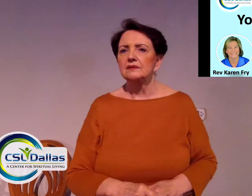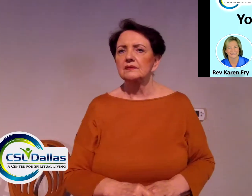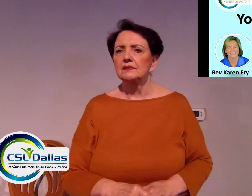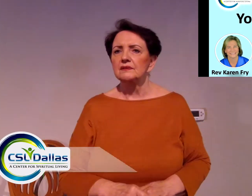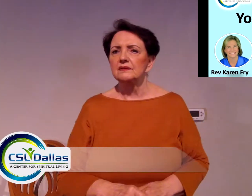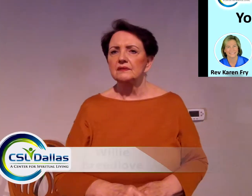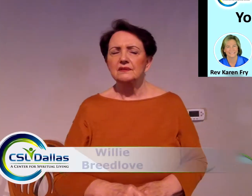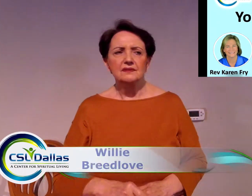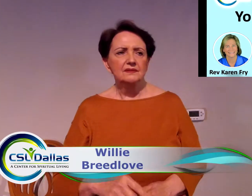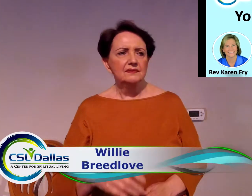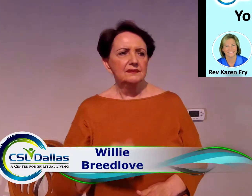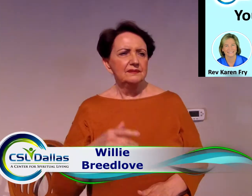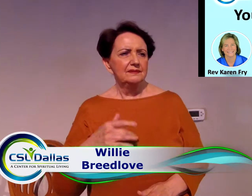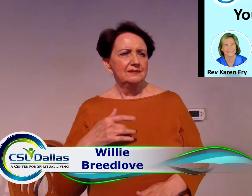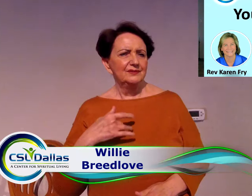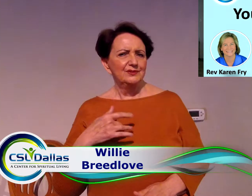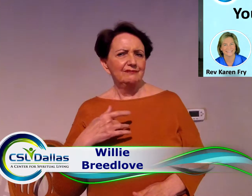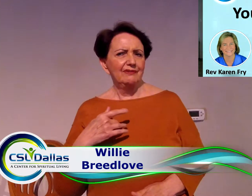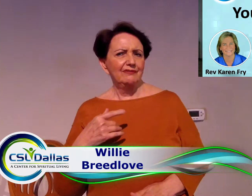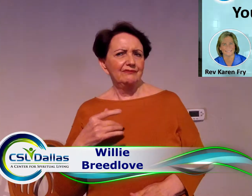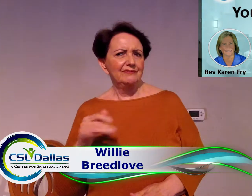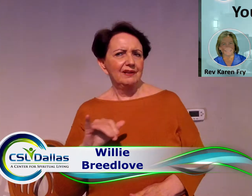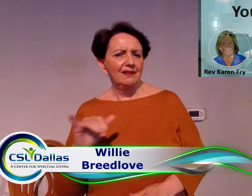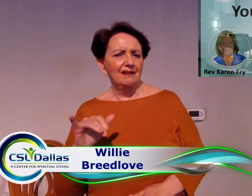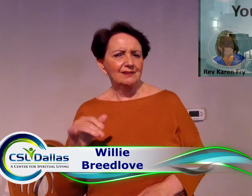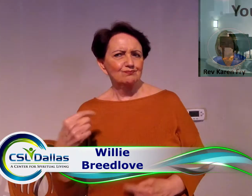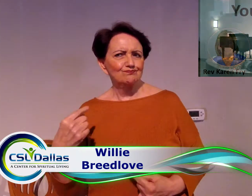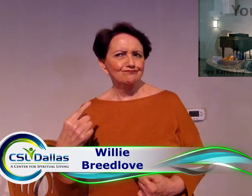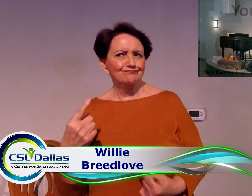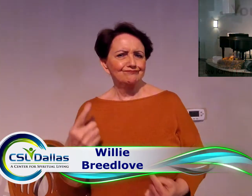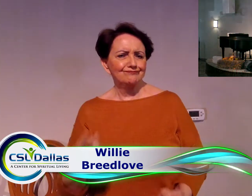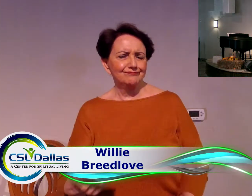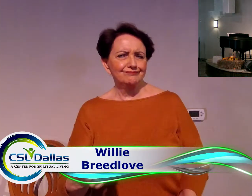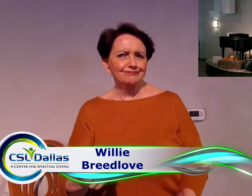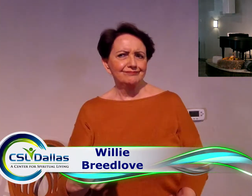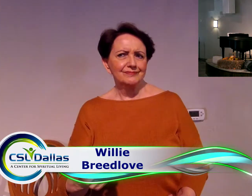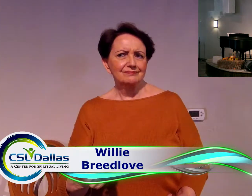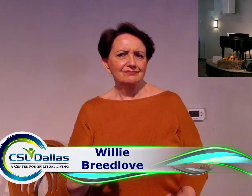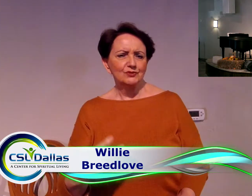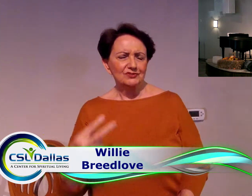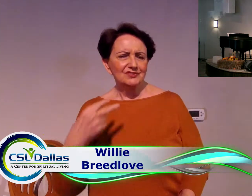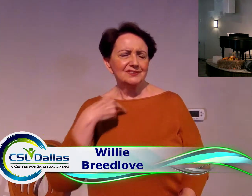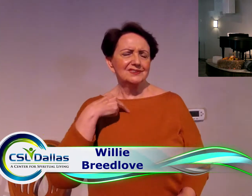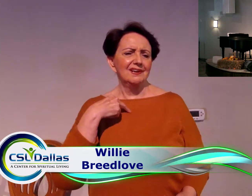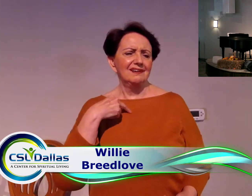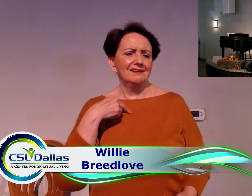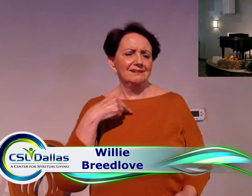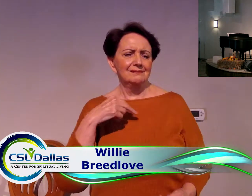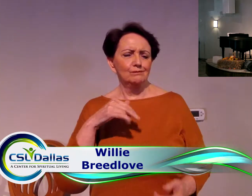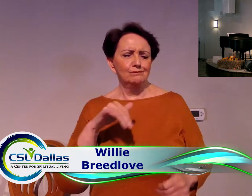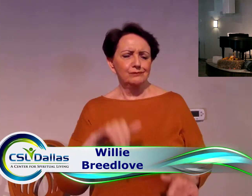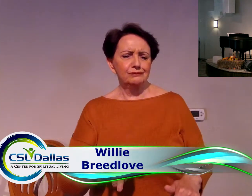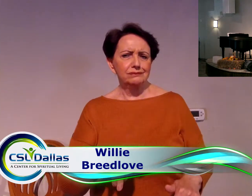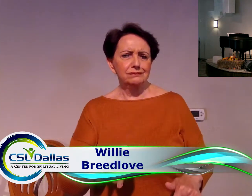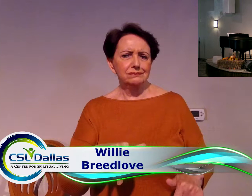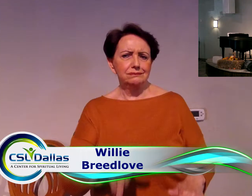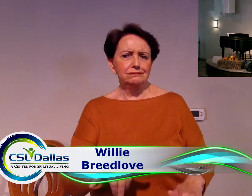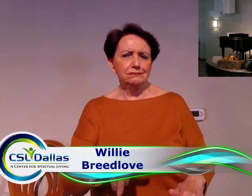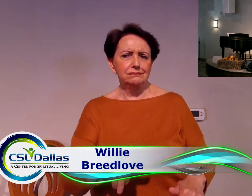do you ever feel like you just, I don't know, do you just stay stuck in the same place all the time?